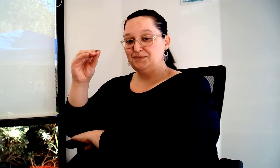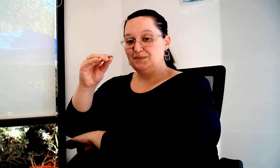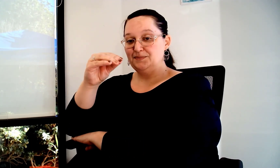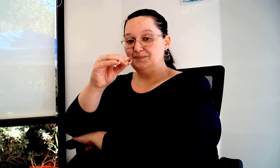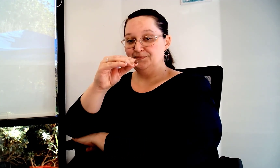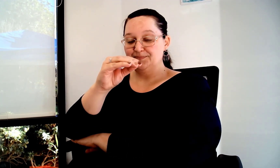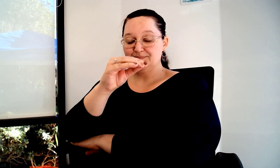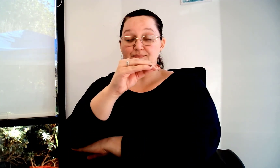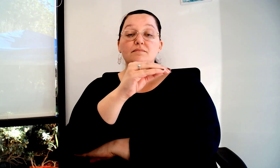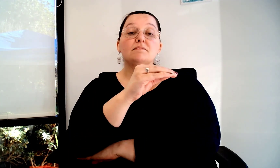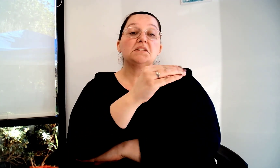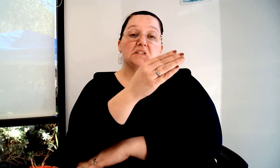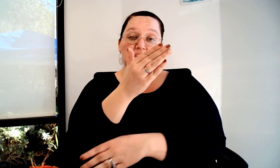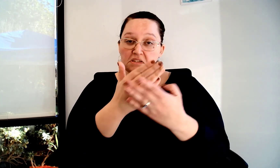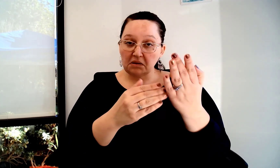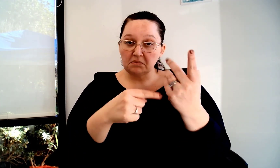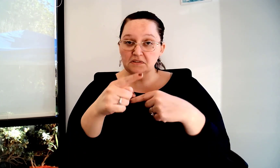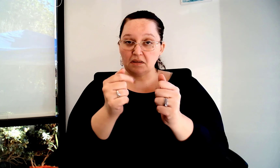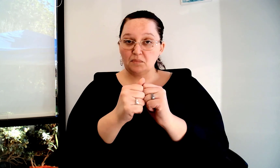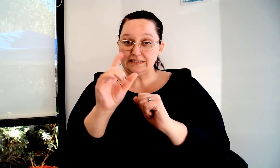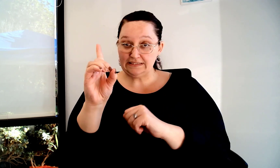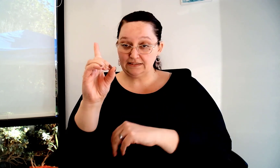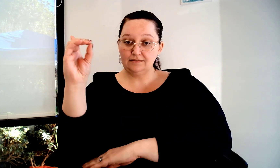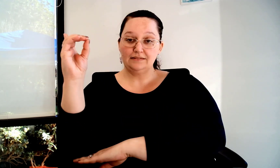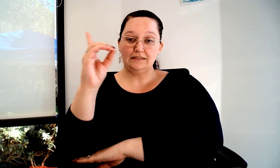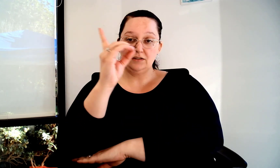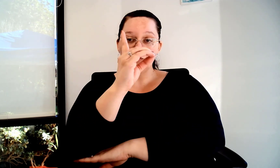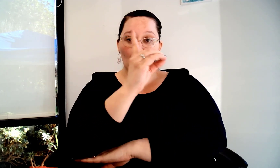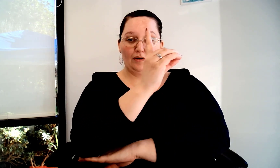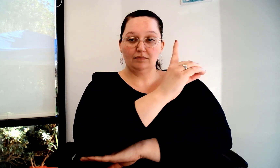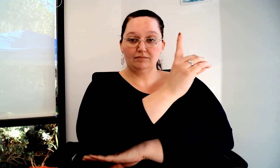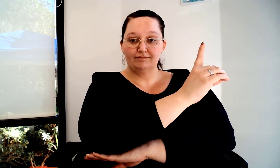Dinosaur. Some people do sign it with a D. Dinosaur.